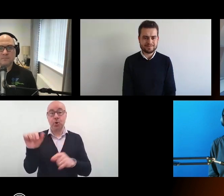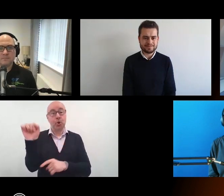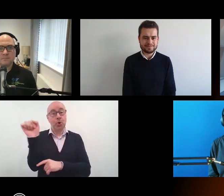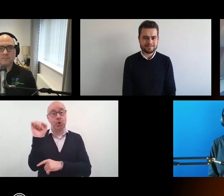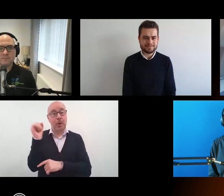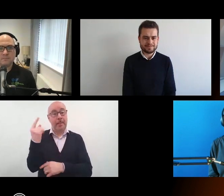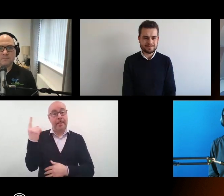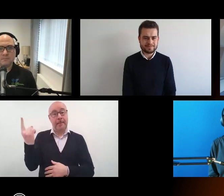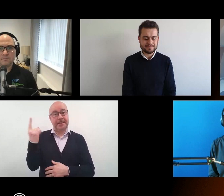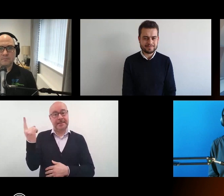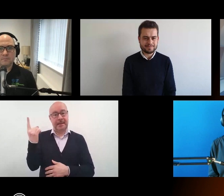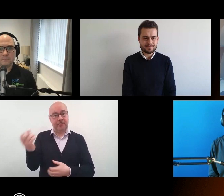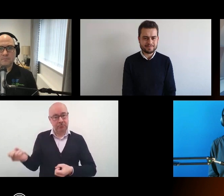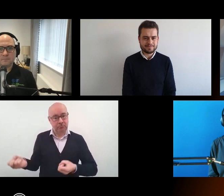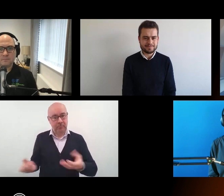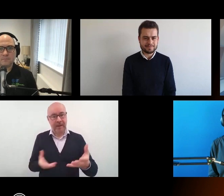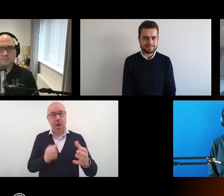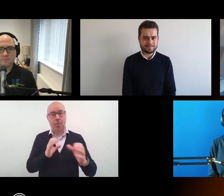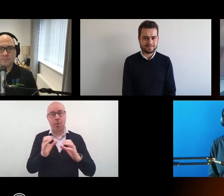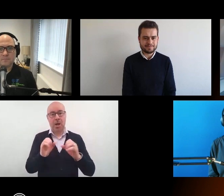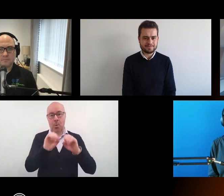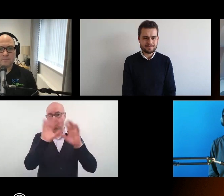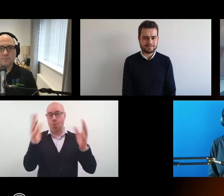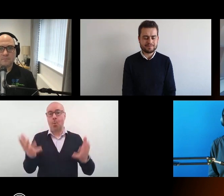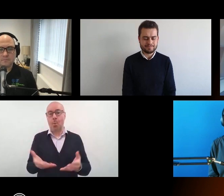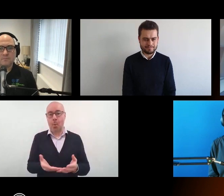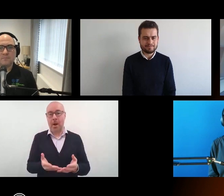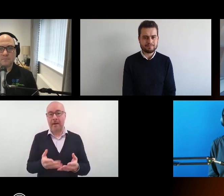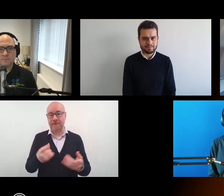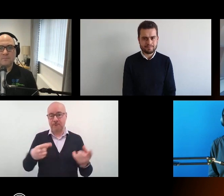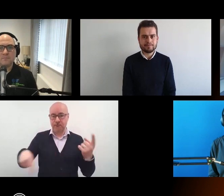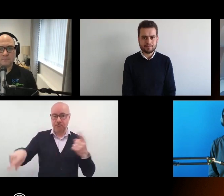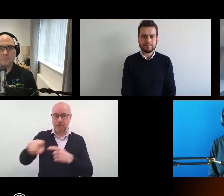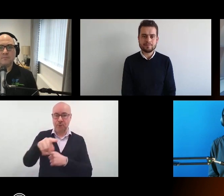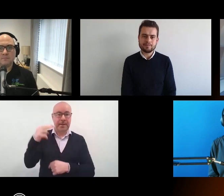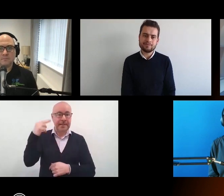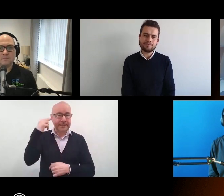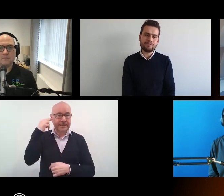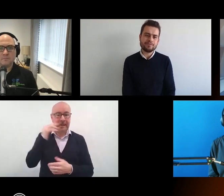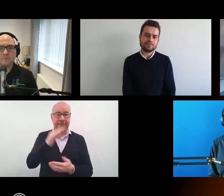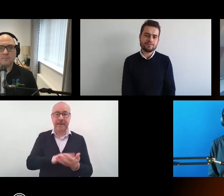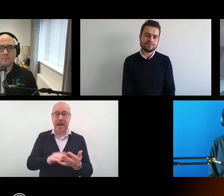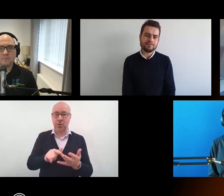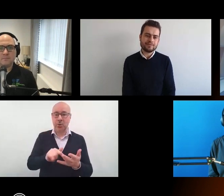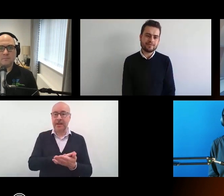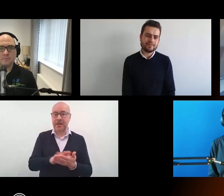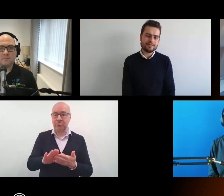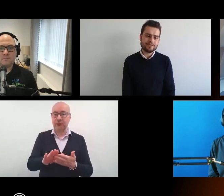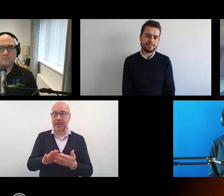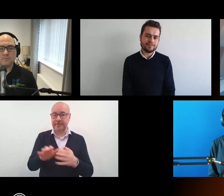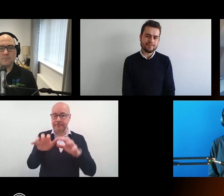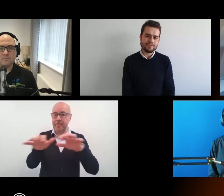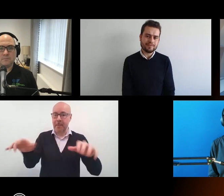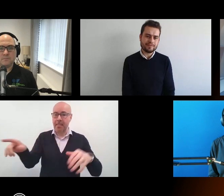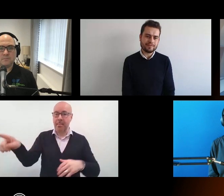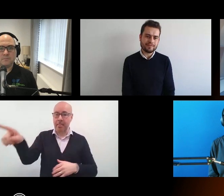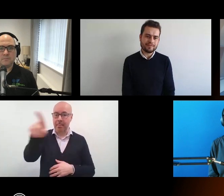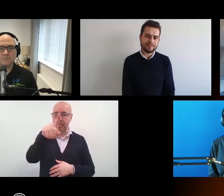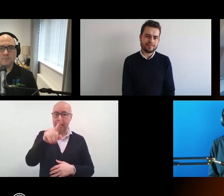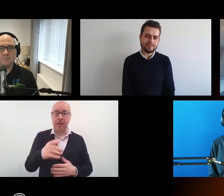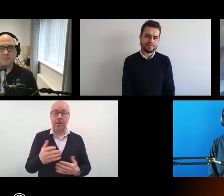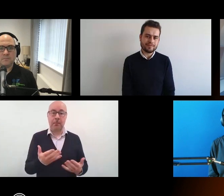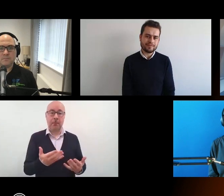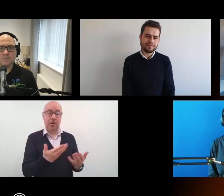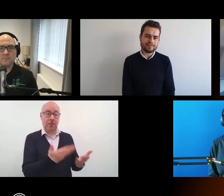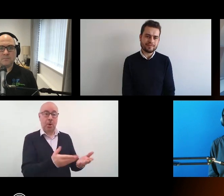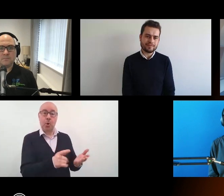communication provider of services for deaf and hard of hearing people. And the UK is a